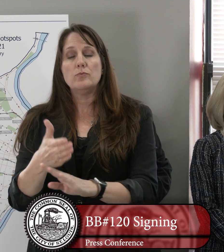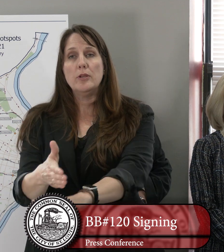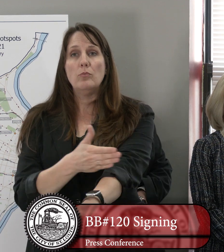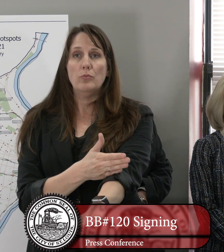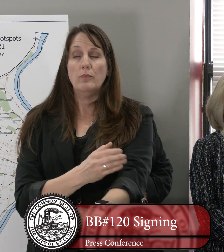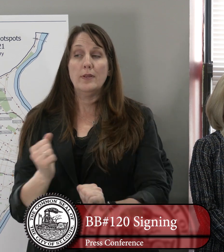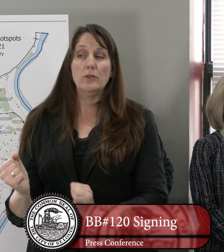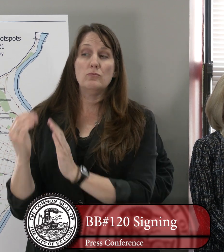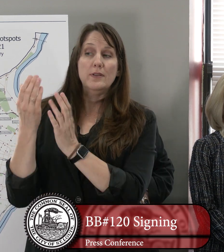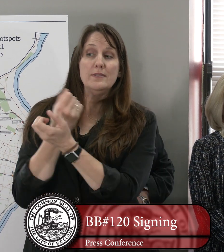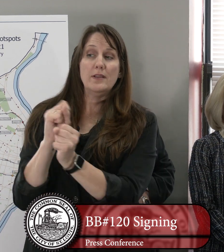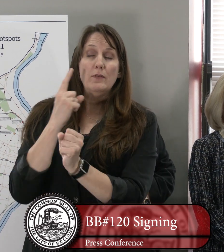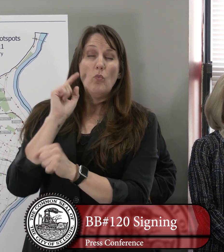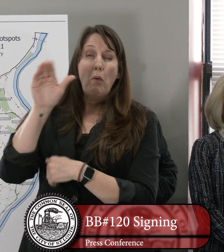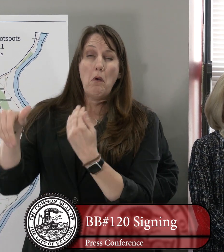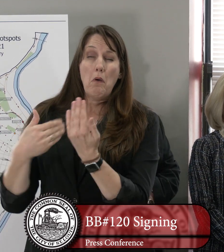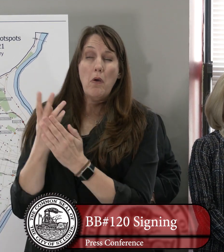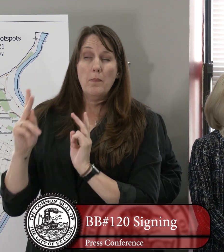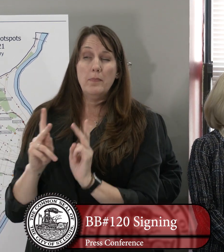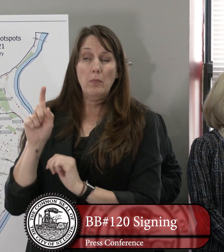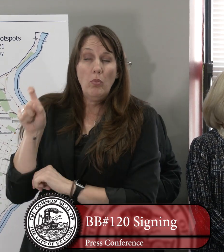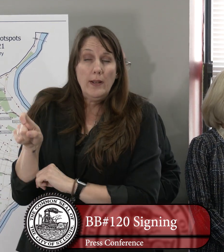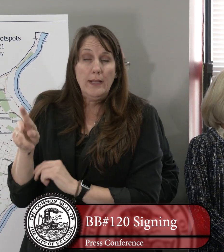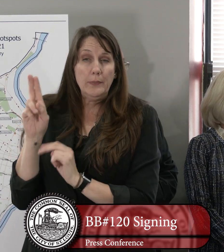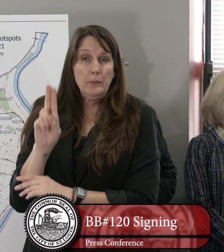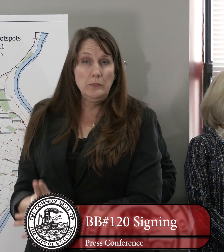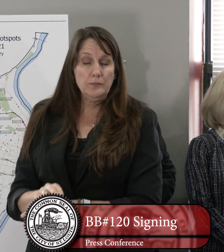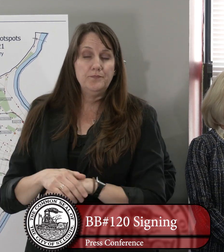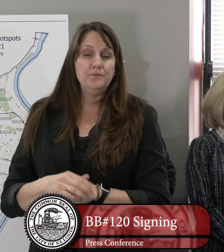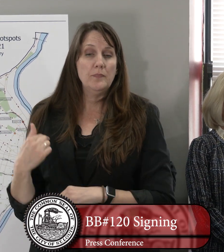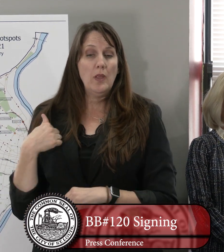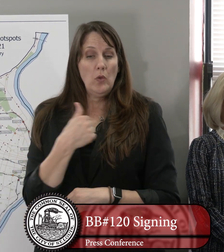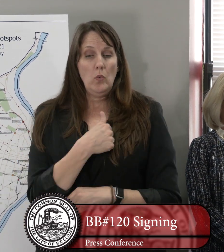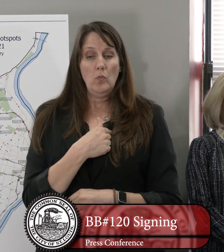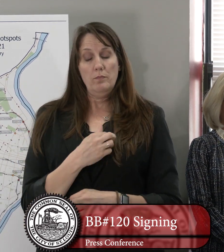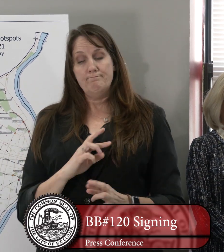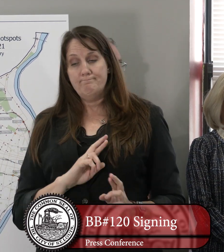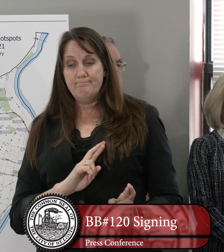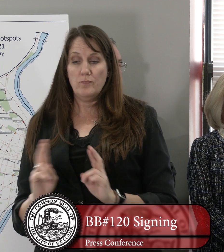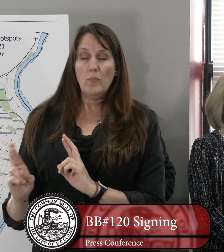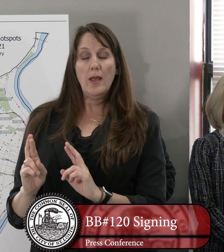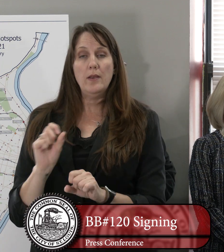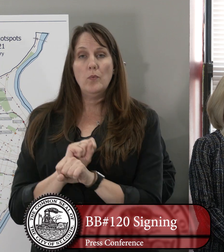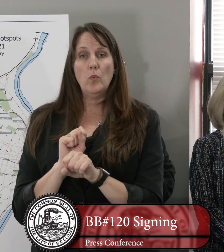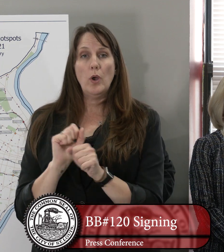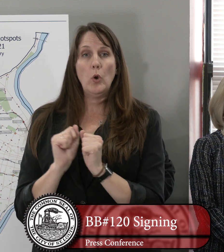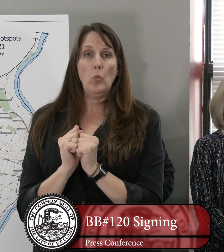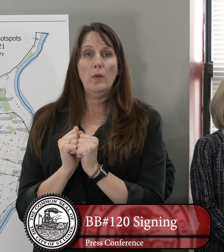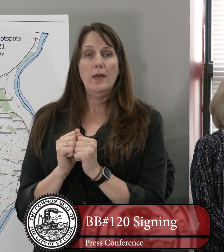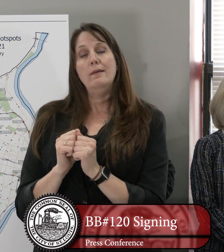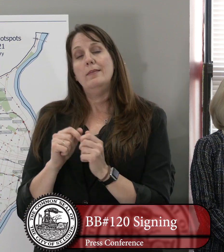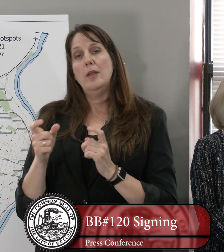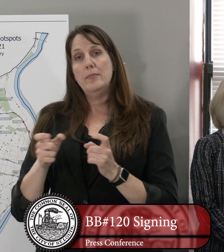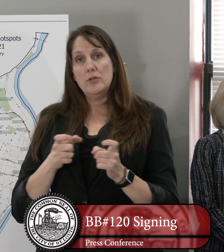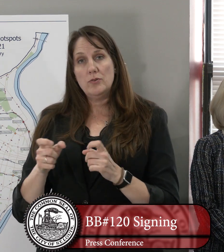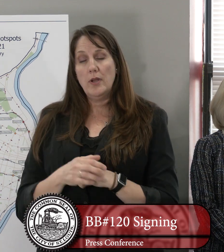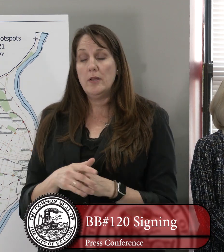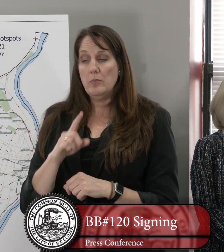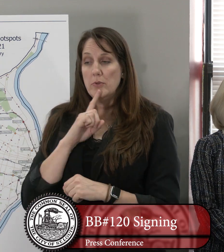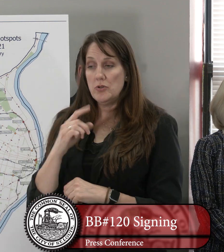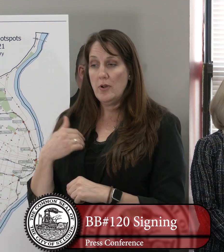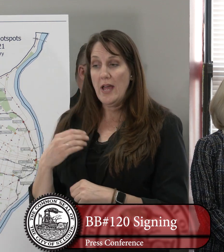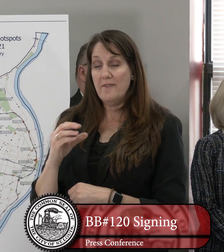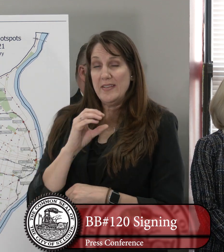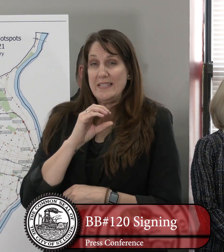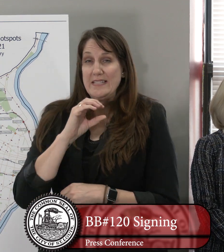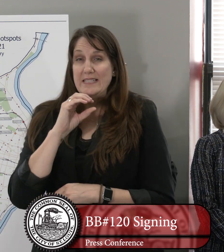users. TrailNet and our partners stand ready to work with the administration in pursuing a vision of zero traffic injuries